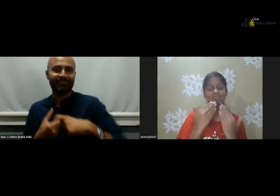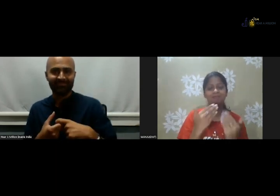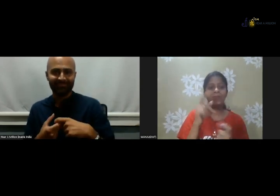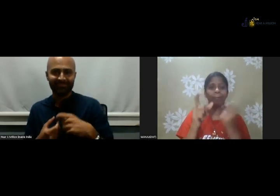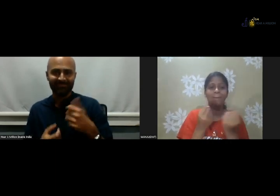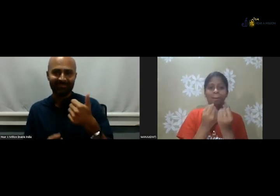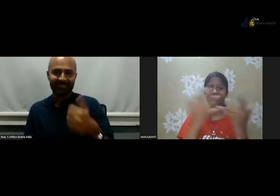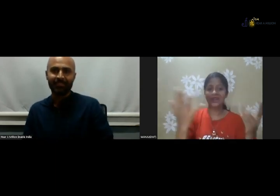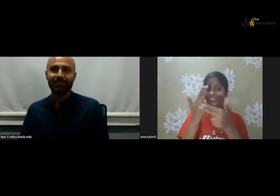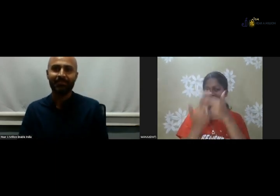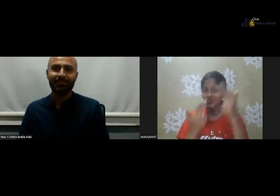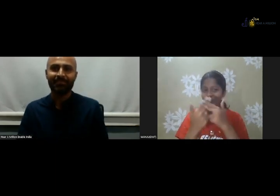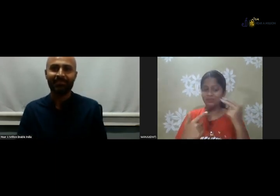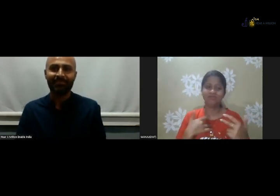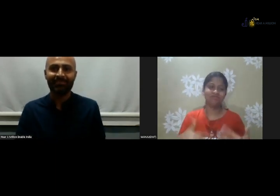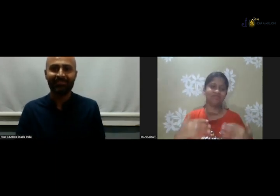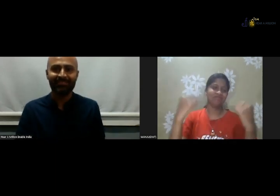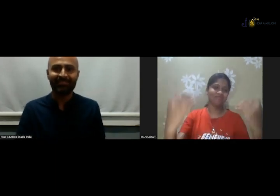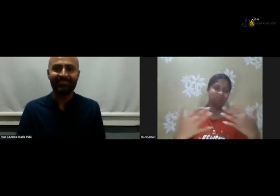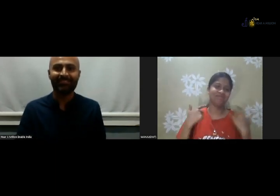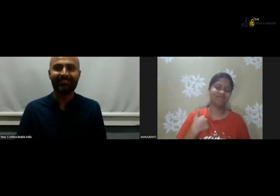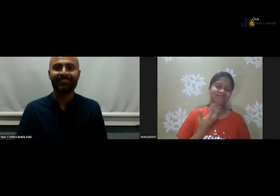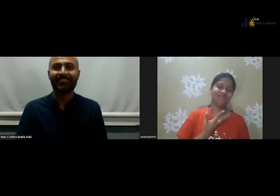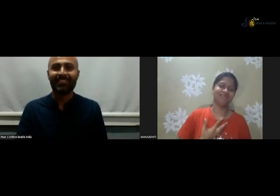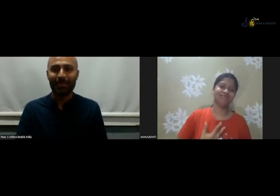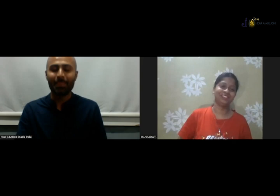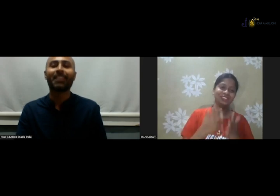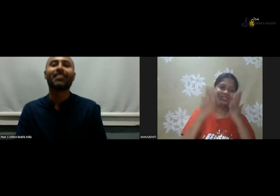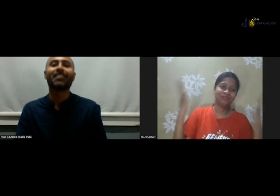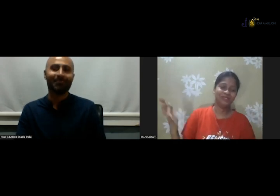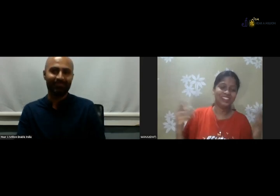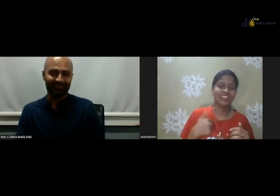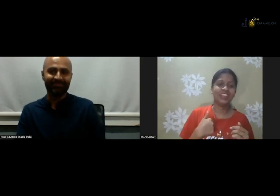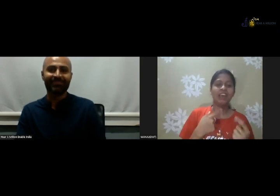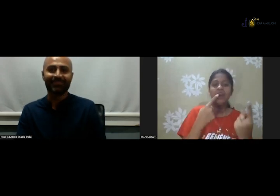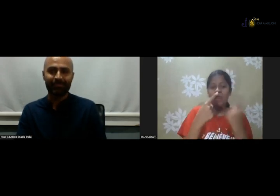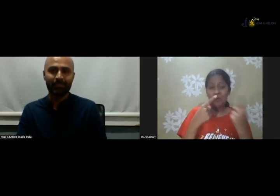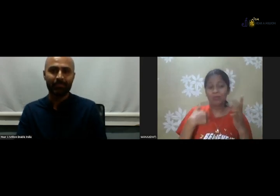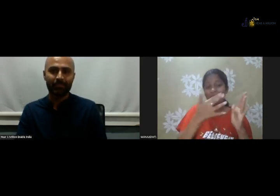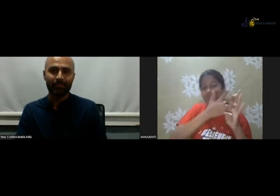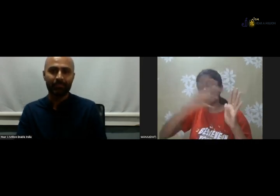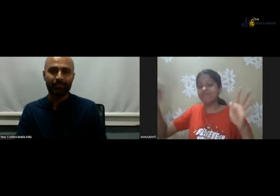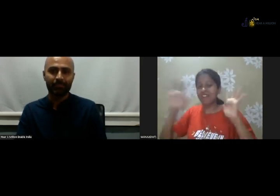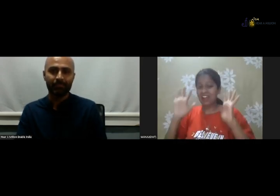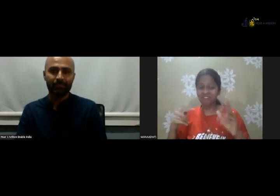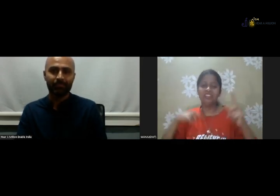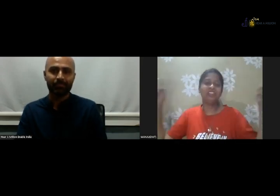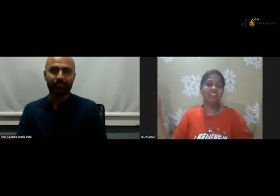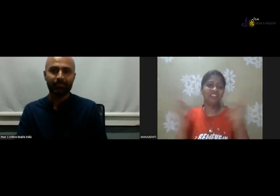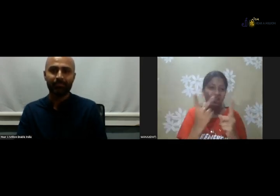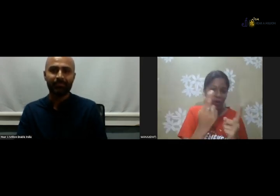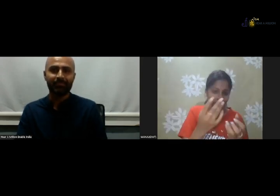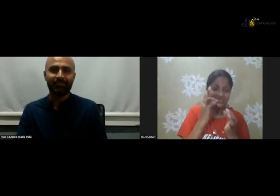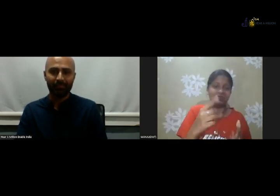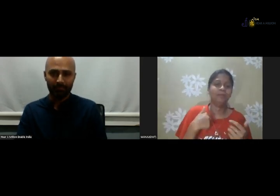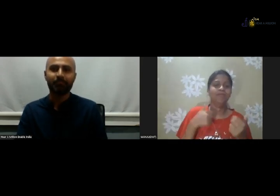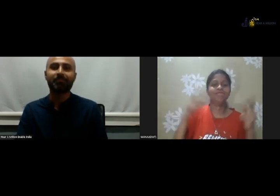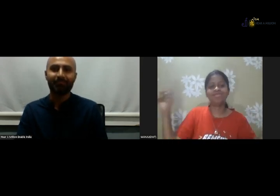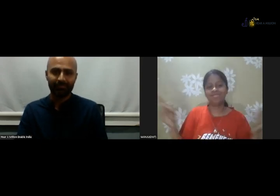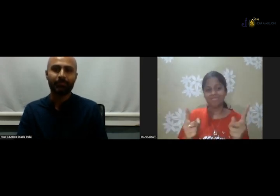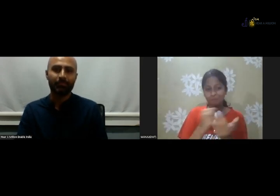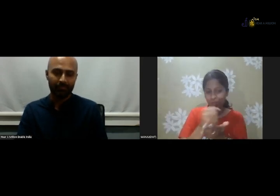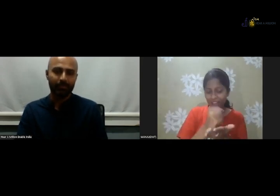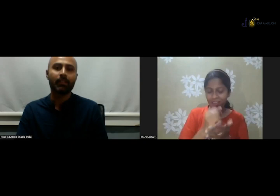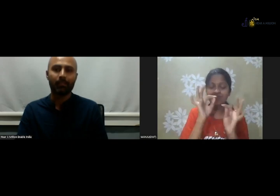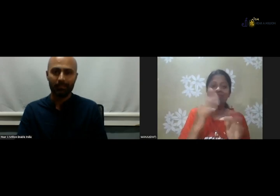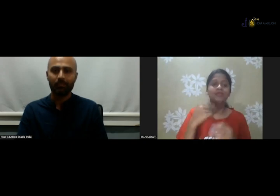Yes, we have Manju here. Okay, so Manju is saying, yes, it's very overwhelming. I have